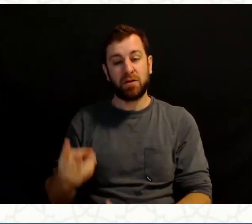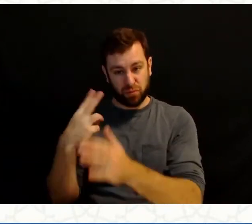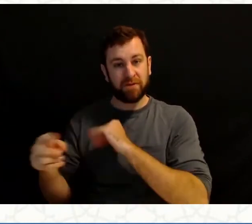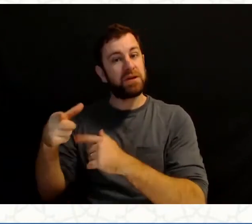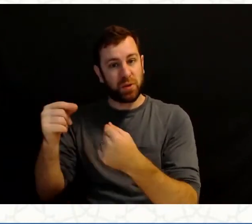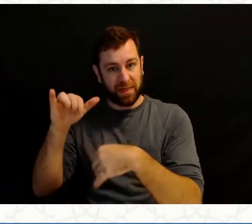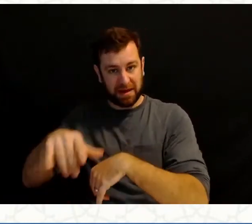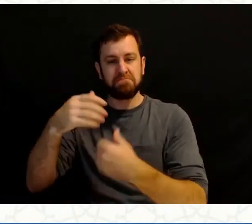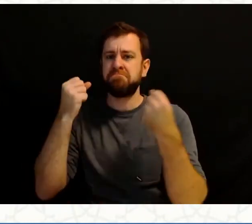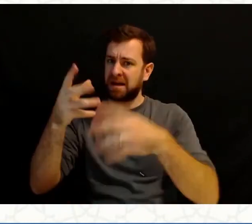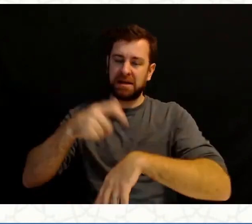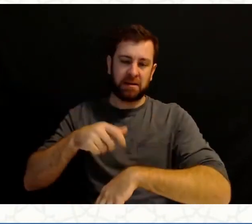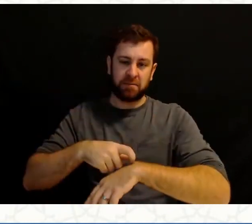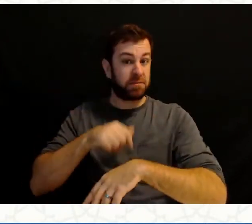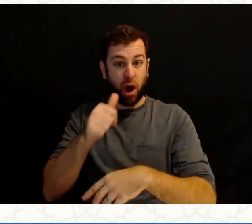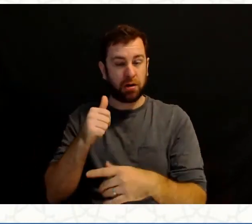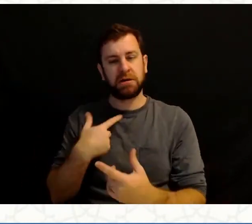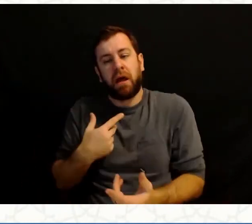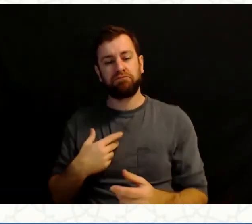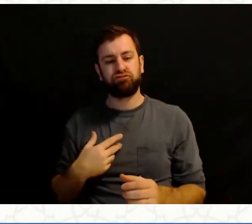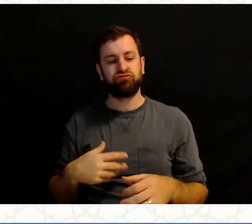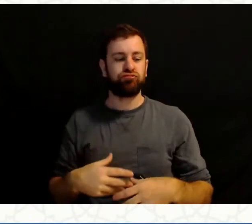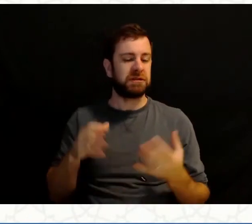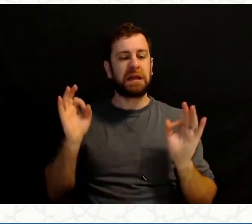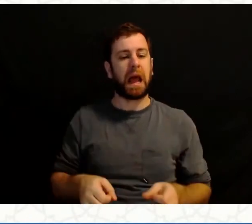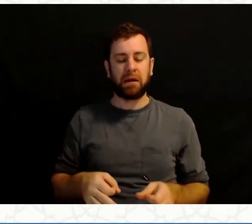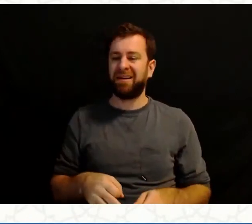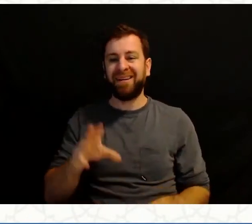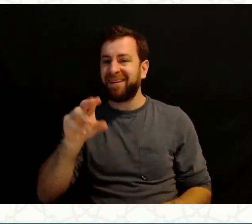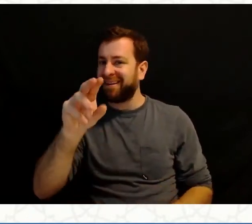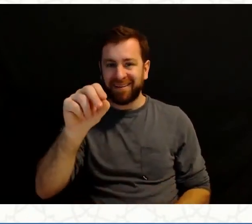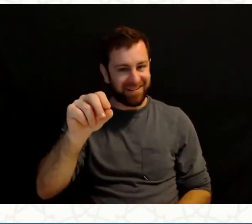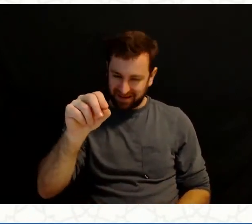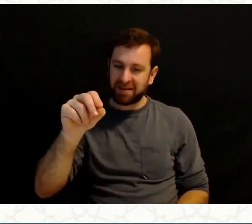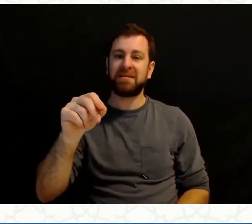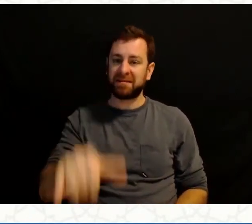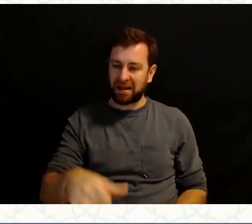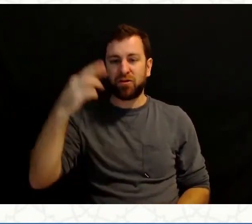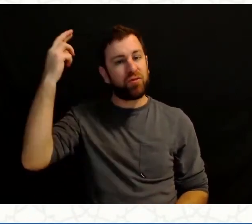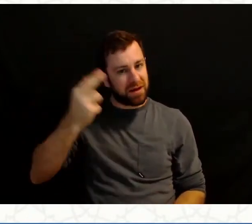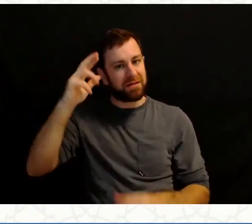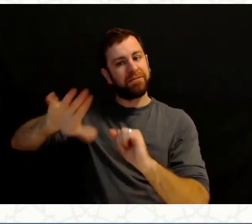this. This is not by chance. This is not a fluke, brothers and sisters.